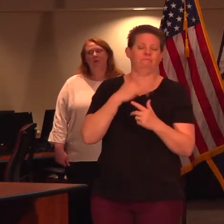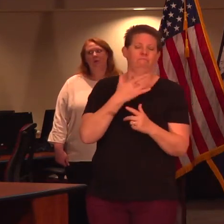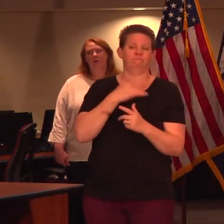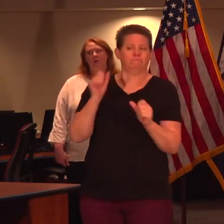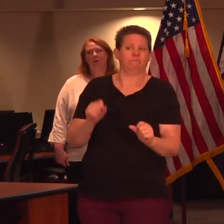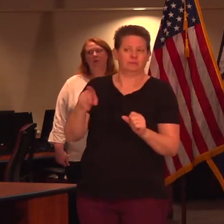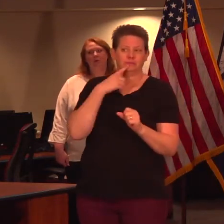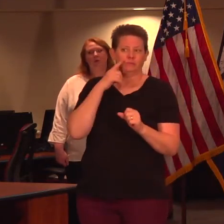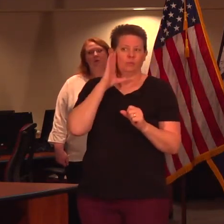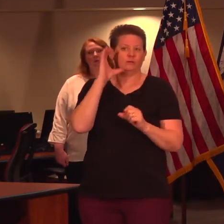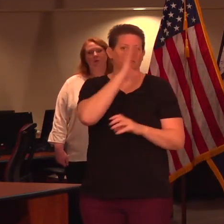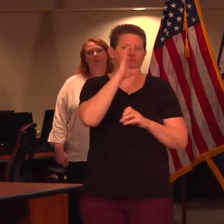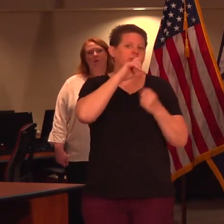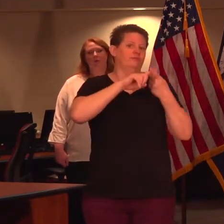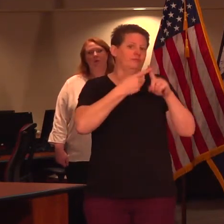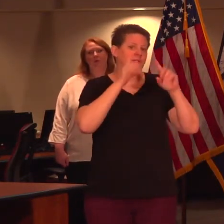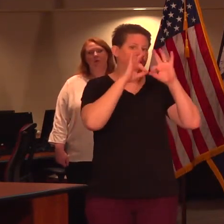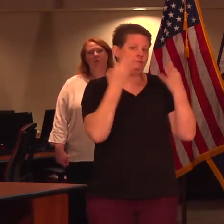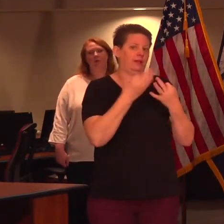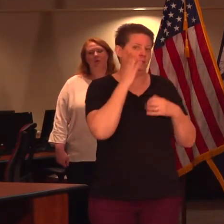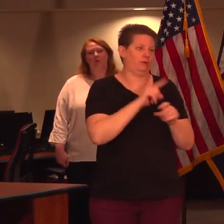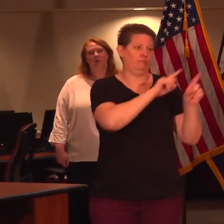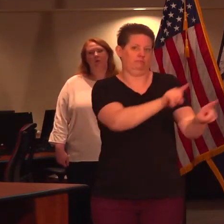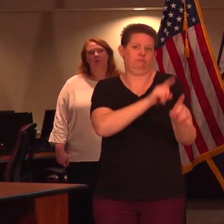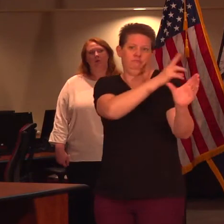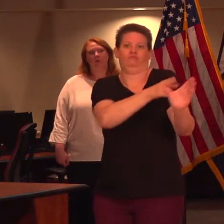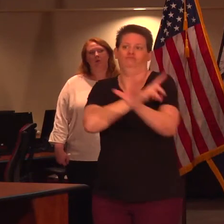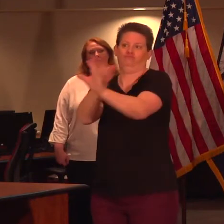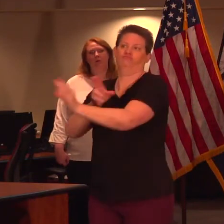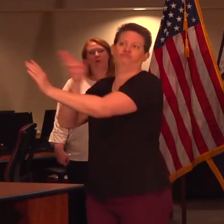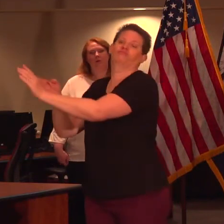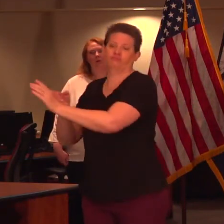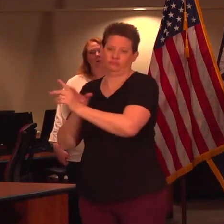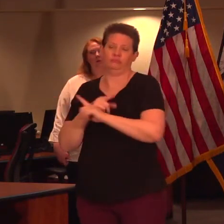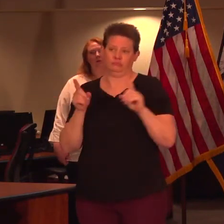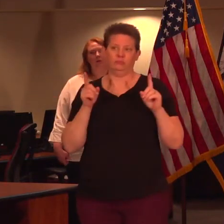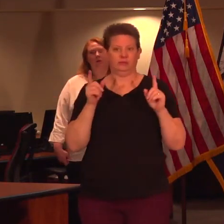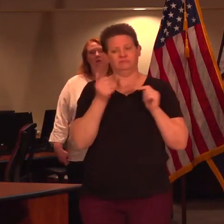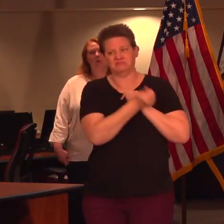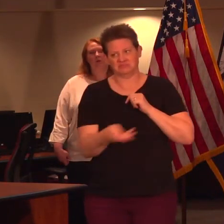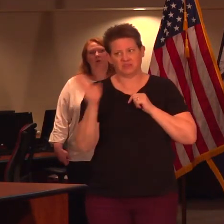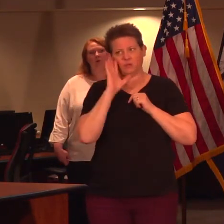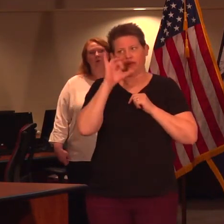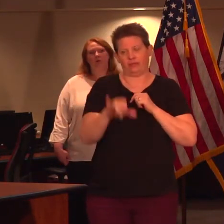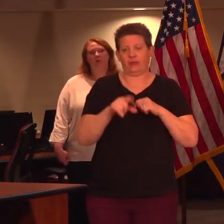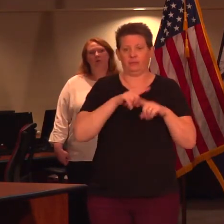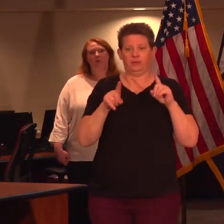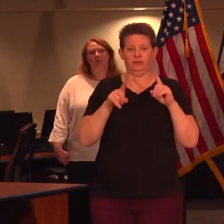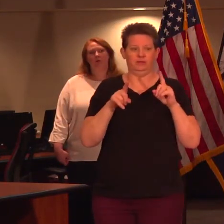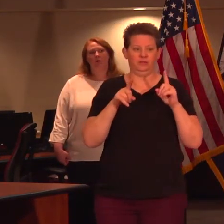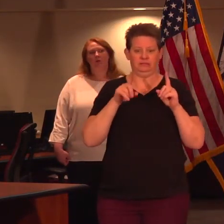you mentioned, seek shelter with friends and family. But there's probably a significant number that'll do that. But as far as